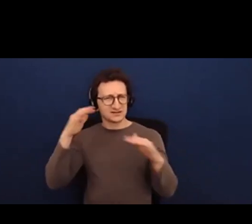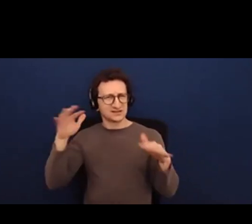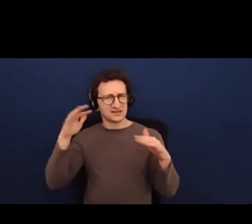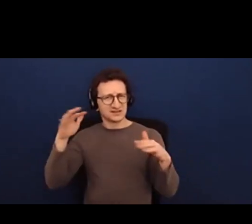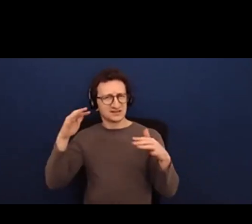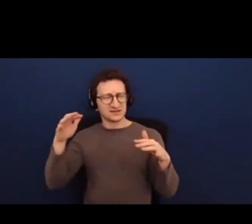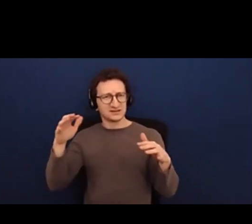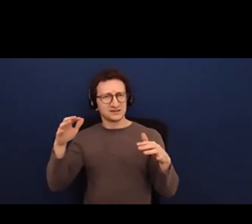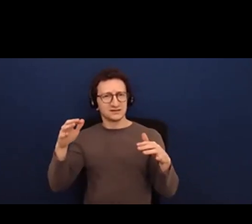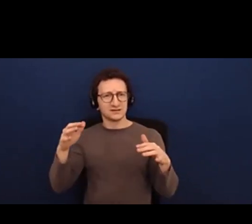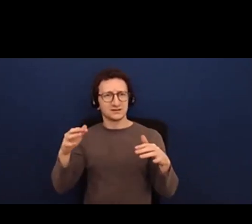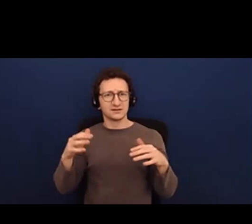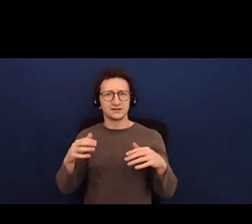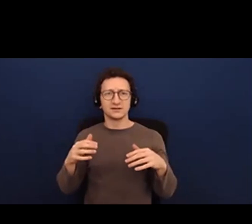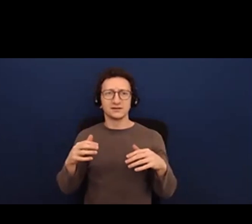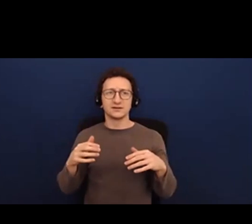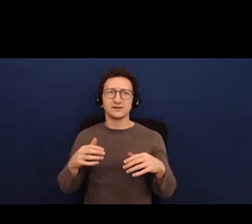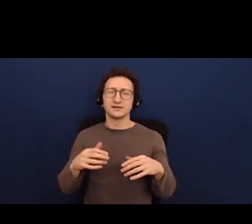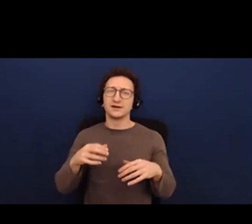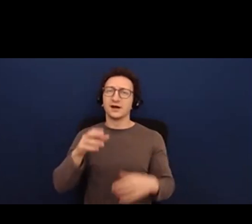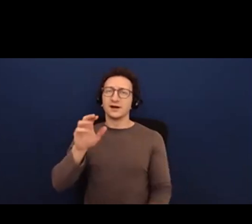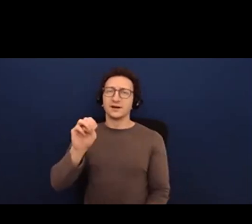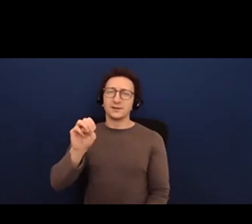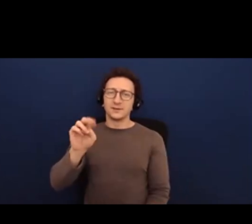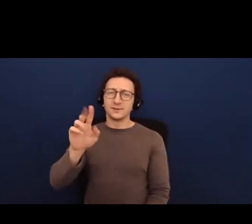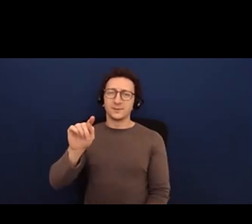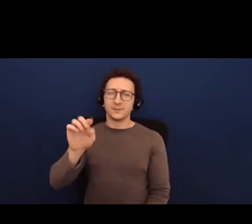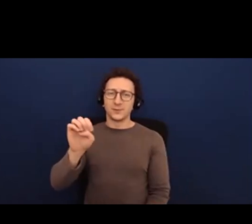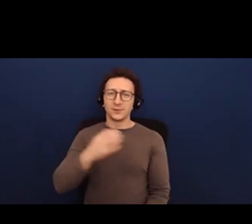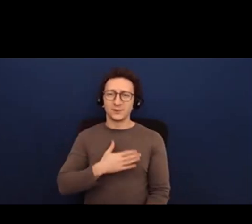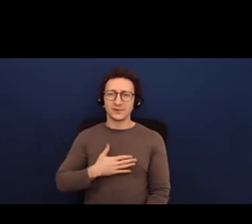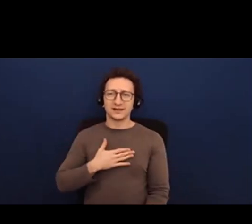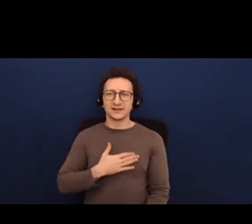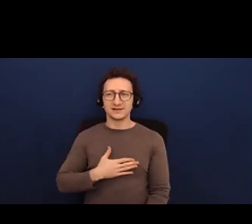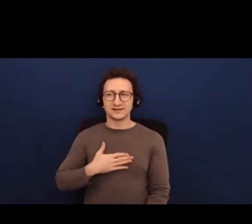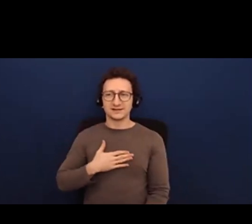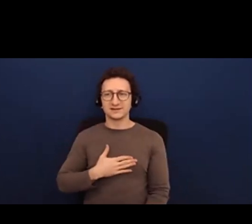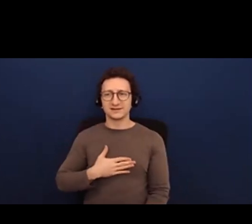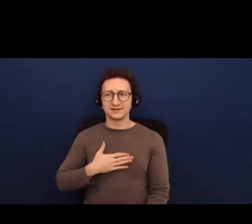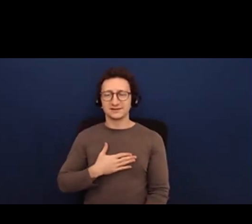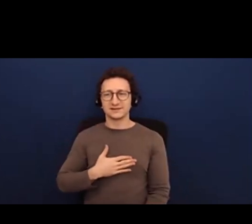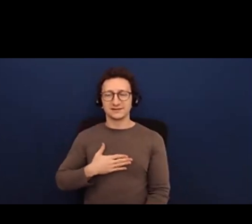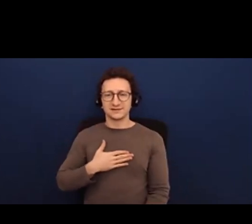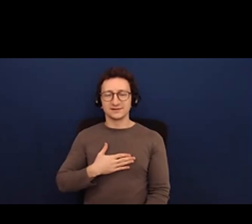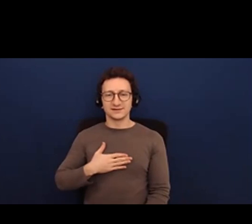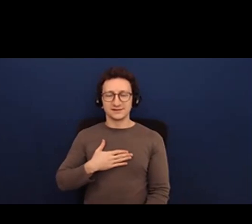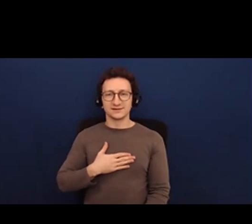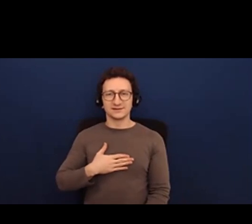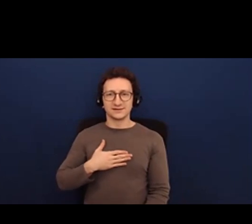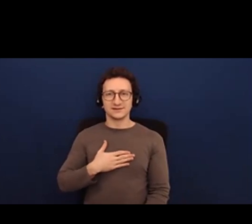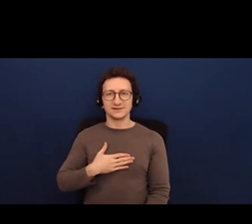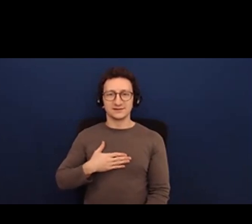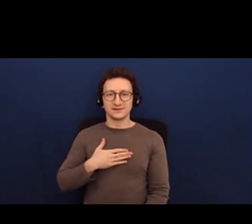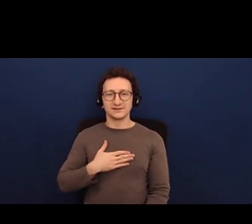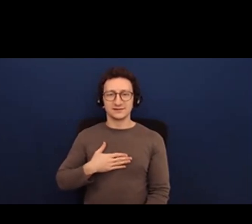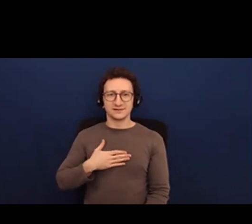talking? Yes, some people are unmuted. Yes, I'm looking for them to unmute them. Muted themselves.